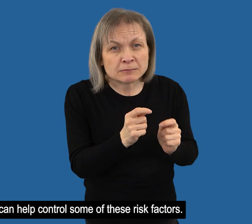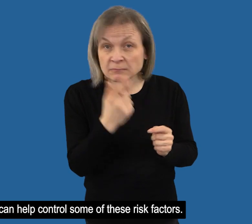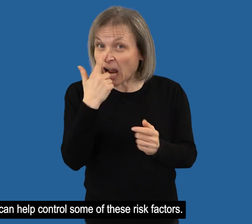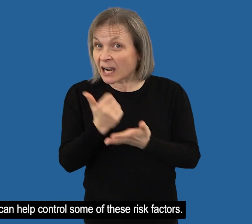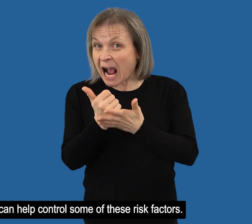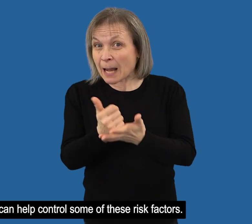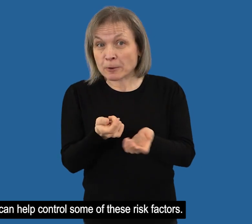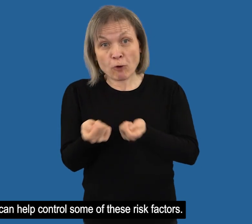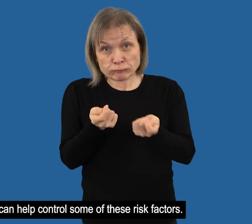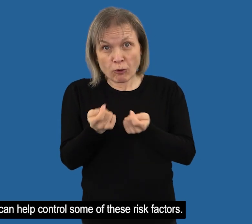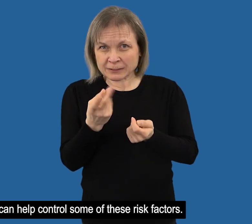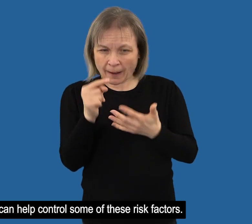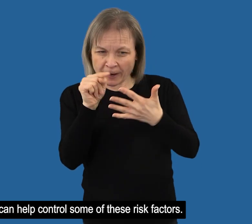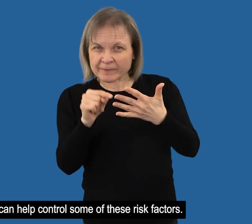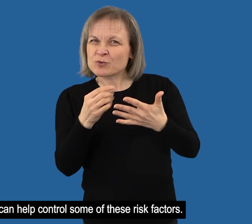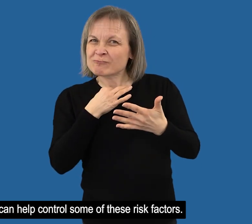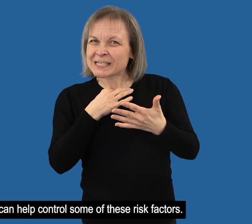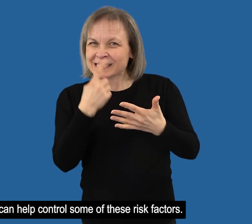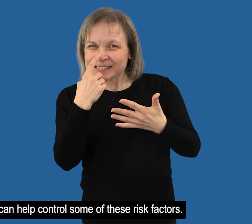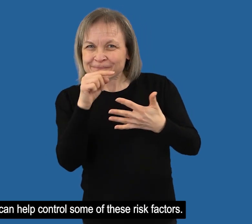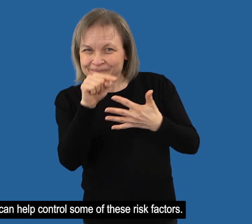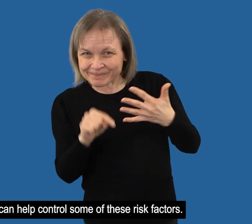Lifestyle changes can help control some of these risk factors.